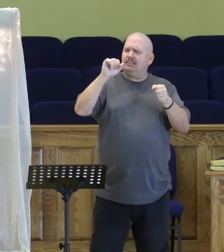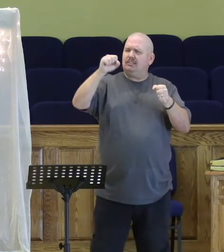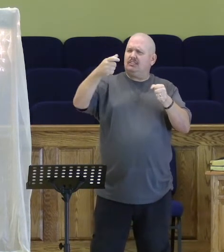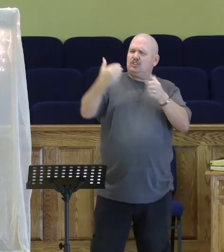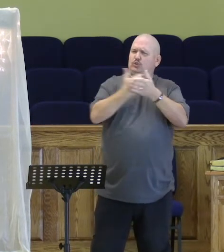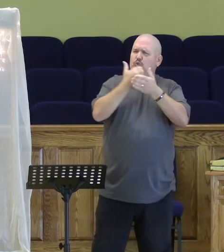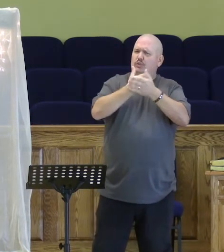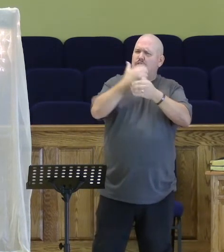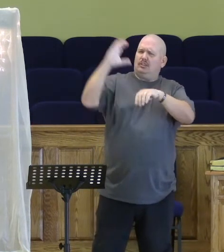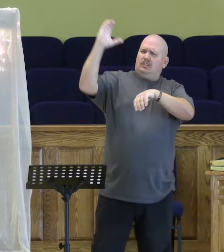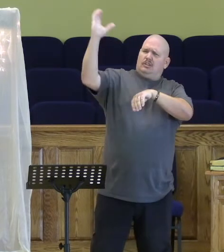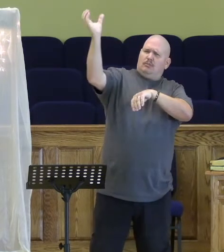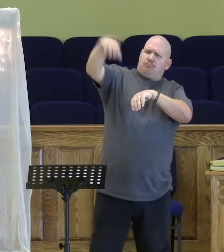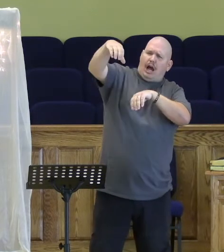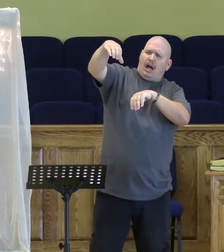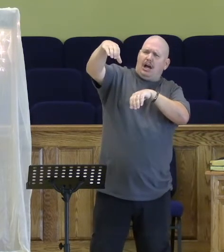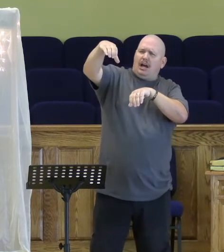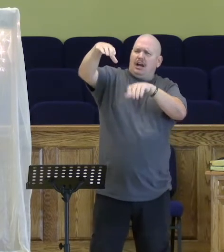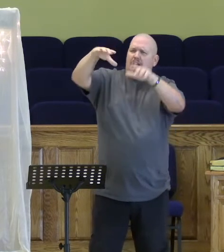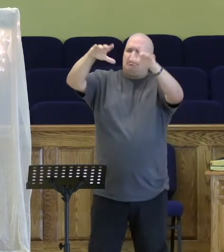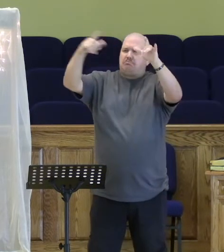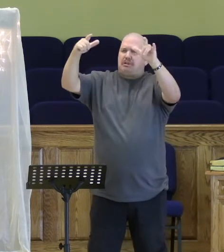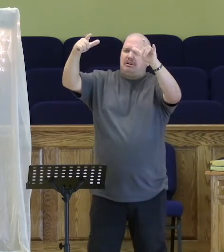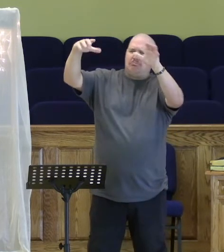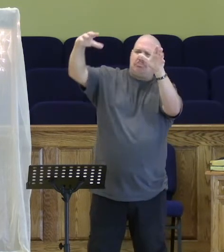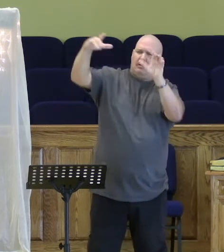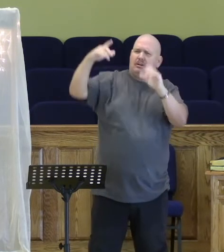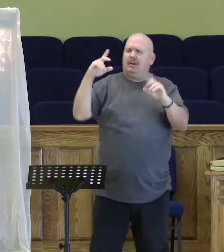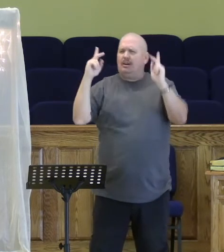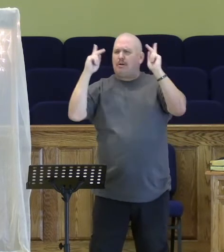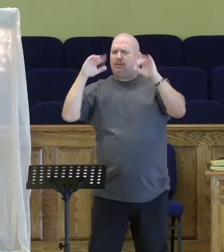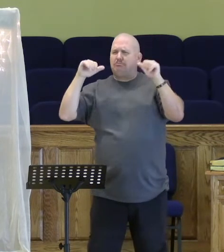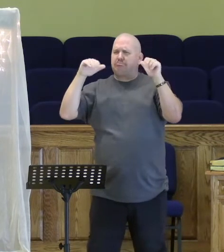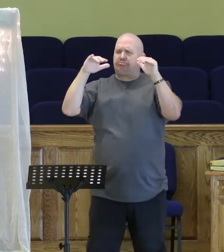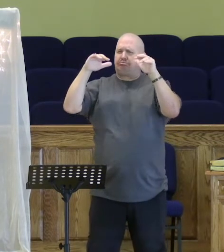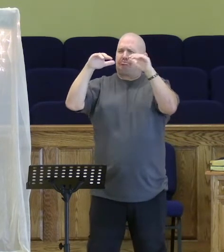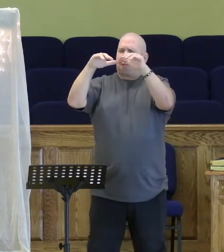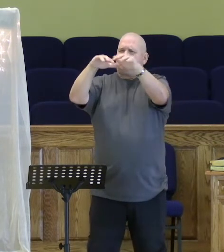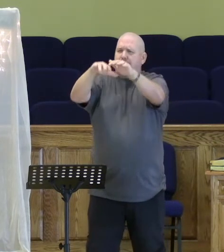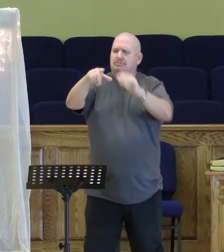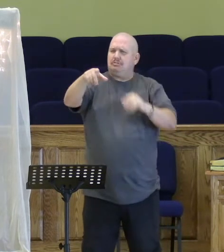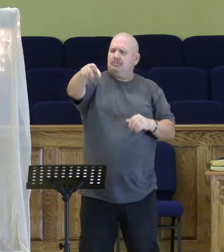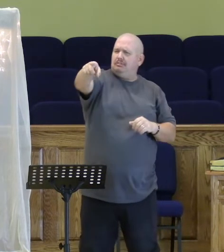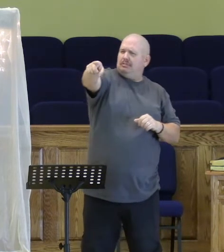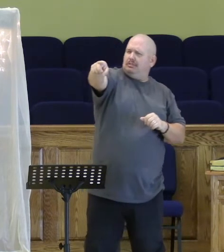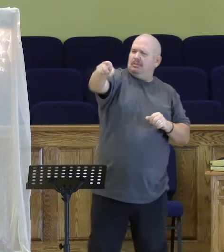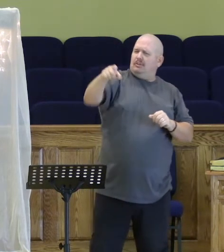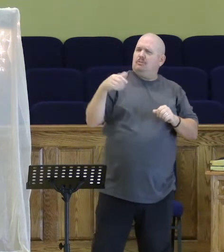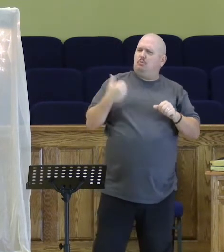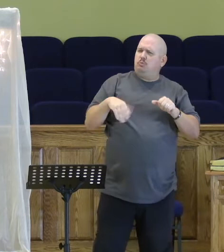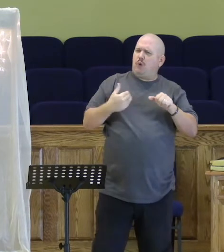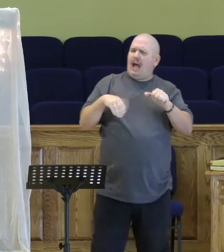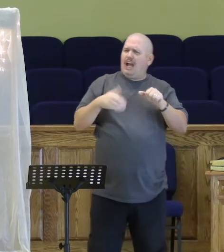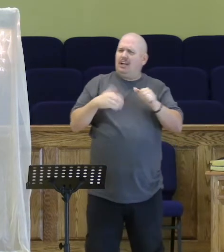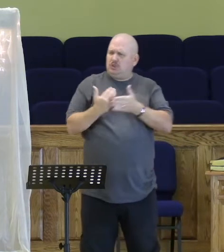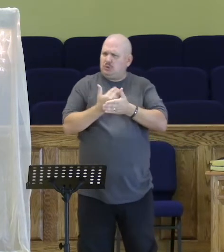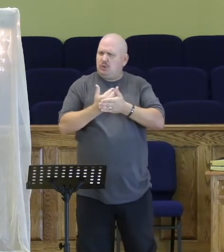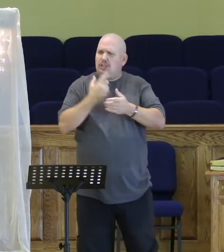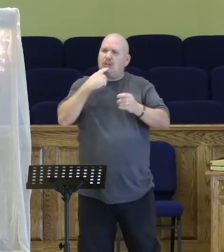Oh, that's a good old Wendy's. That's a new building. Man, it looks like it's busy there. Man, it must be